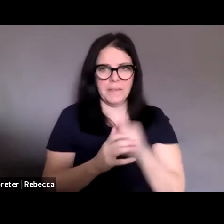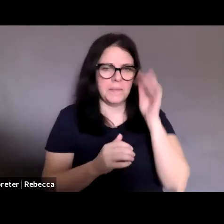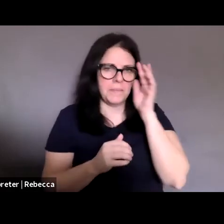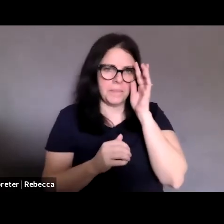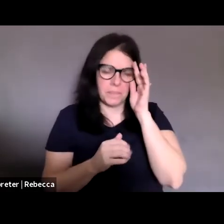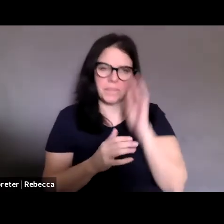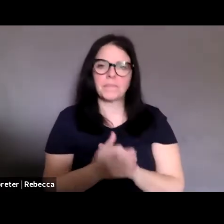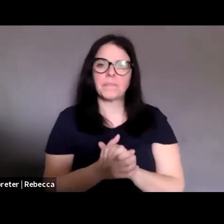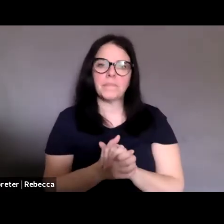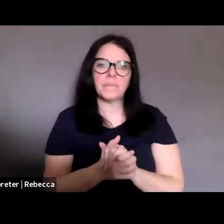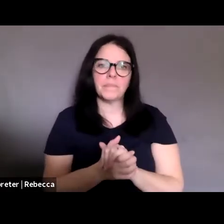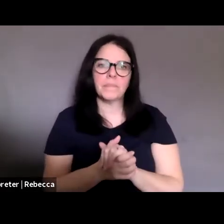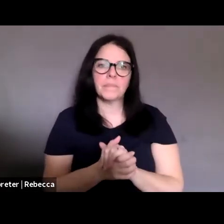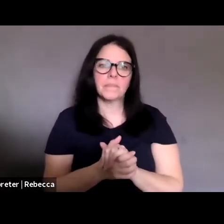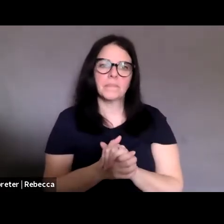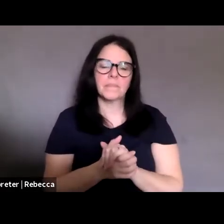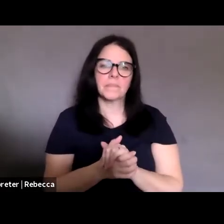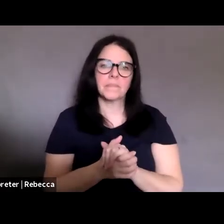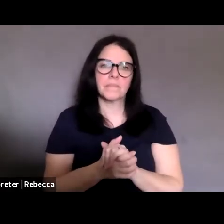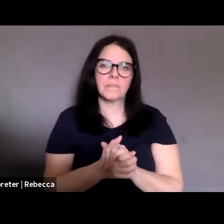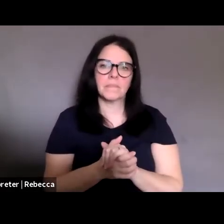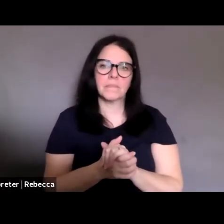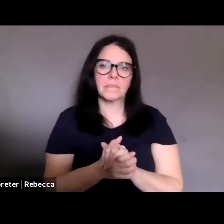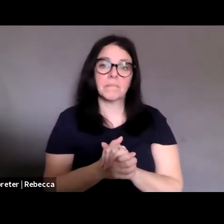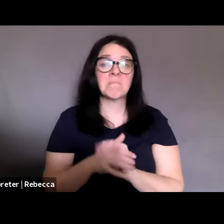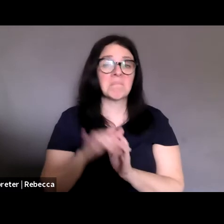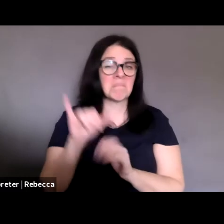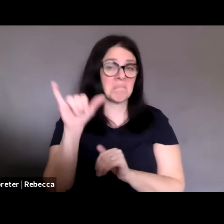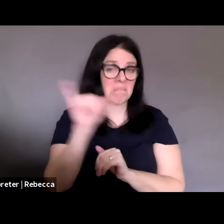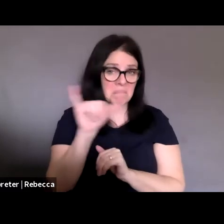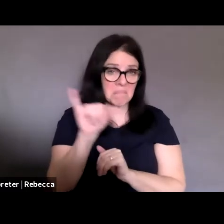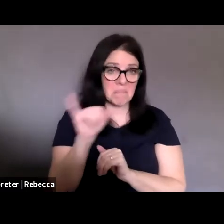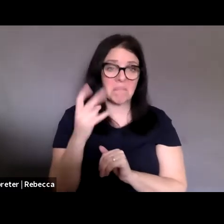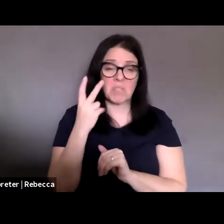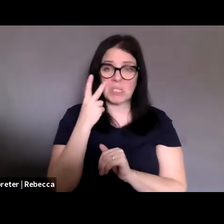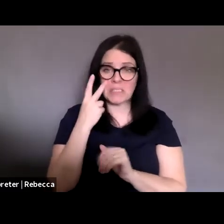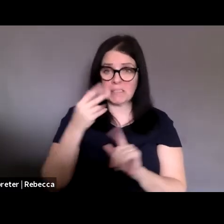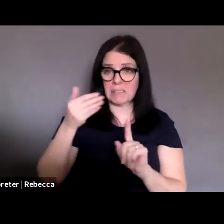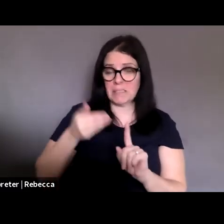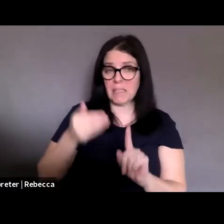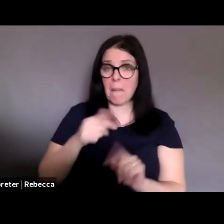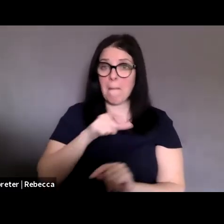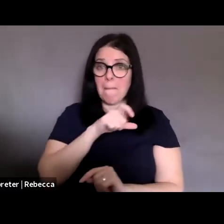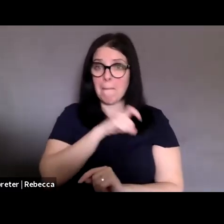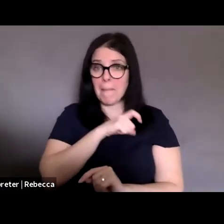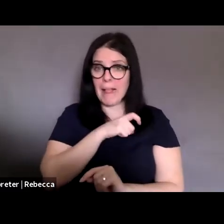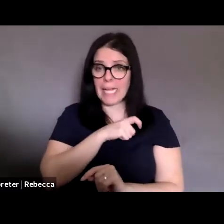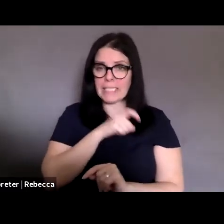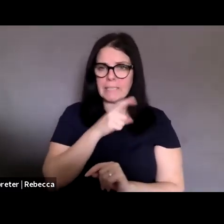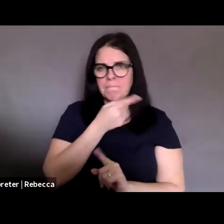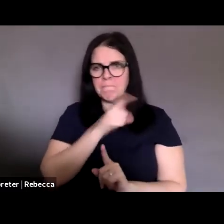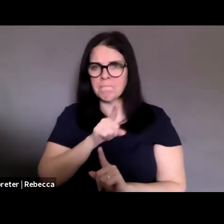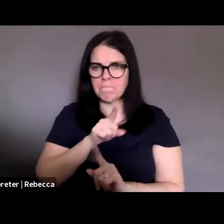We also see worrying use of police powers against children to force children to comply